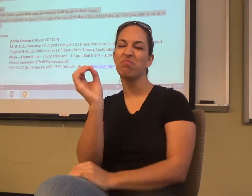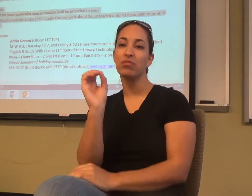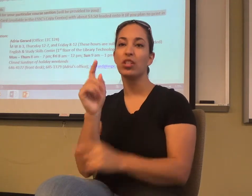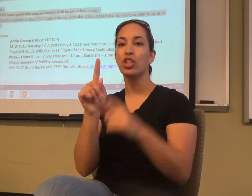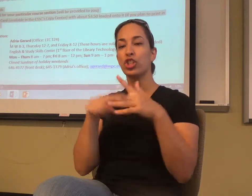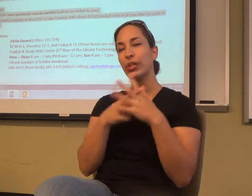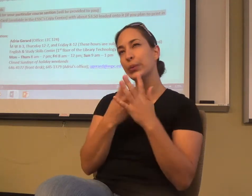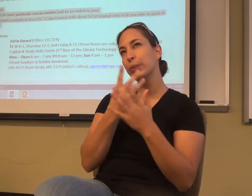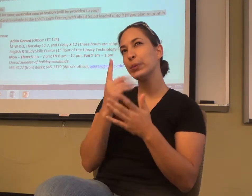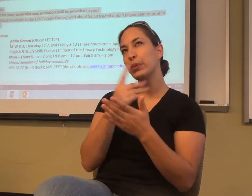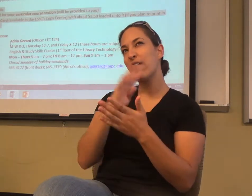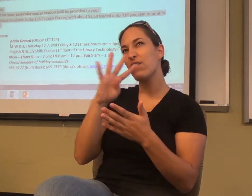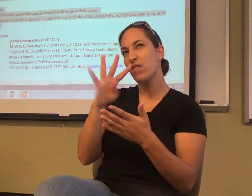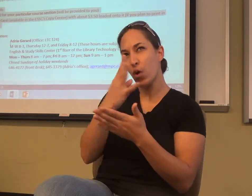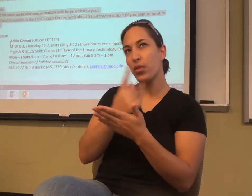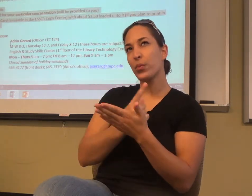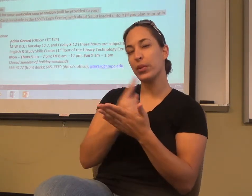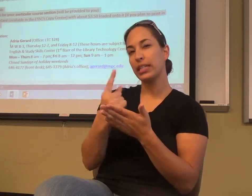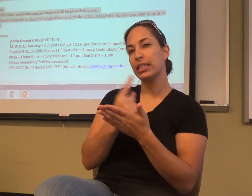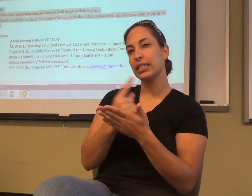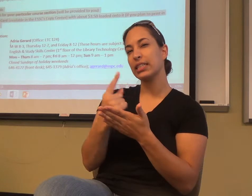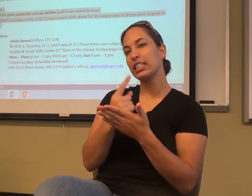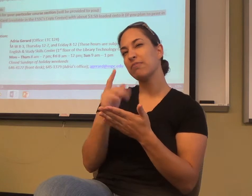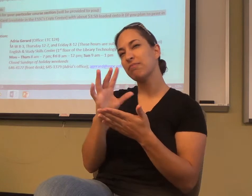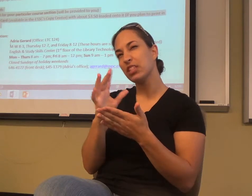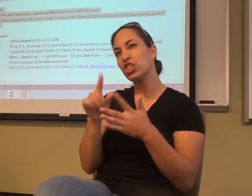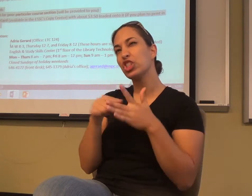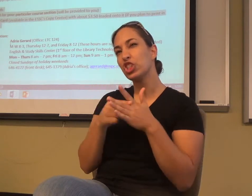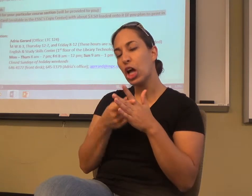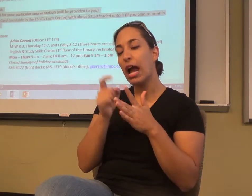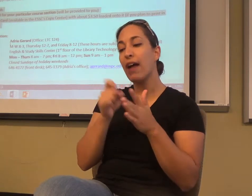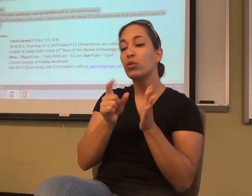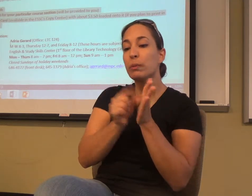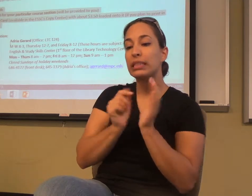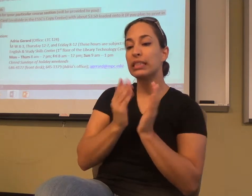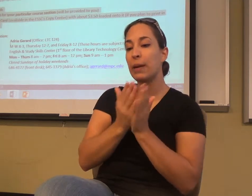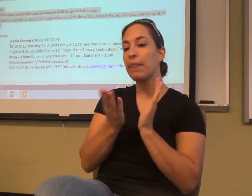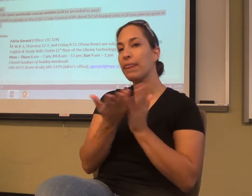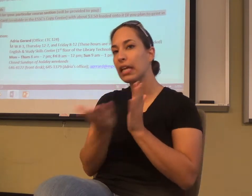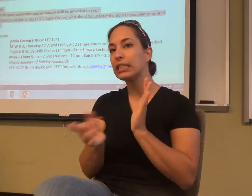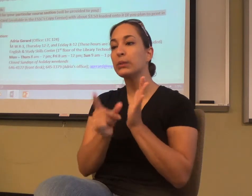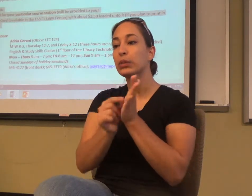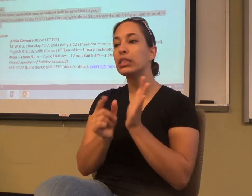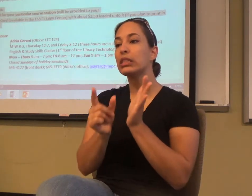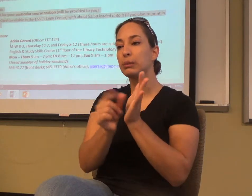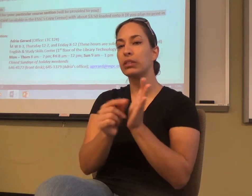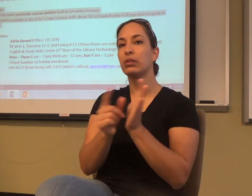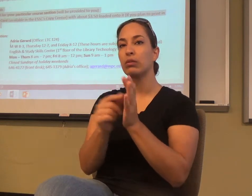4, you'll start to have to print out some things and have them reviewed with the staff member.